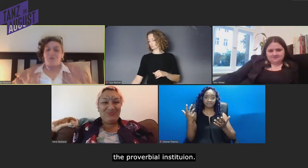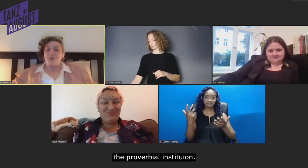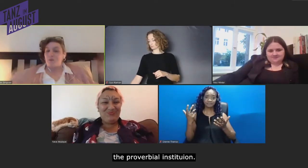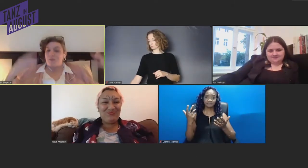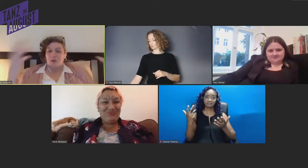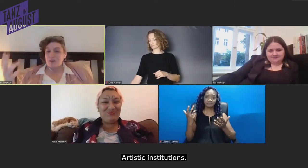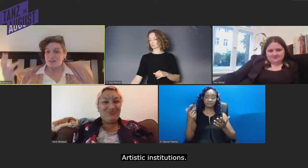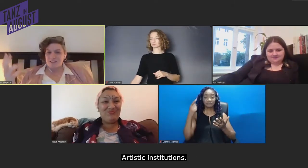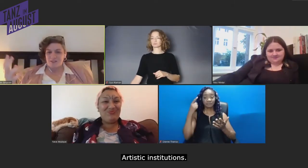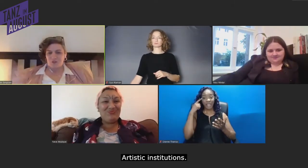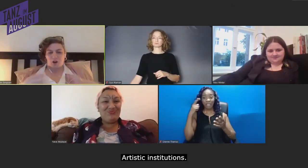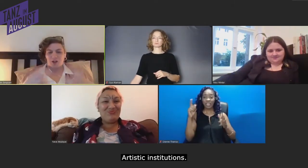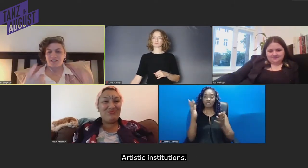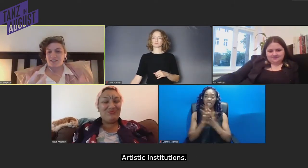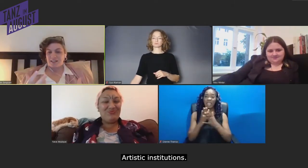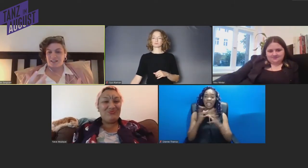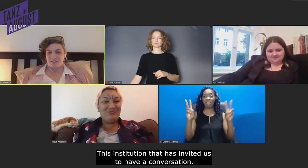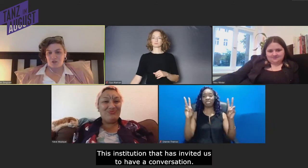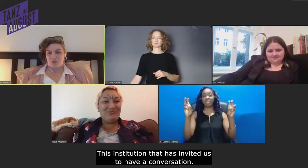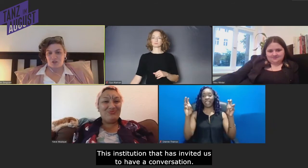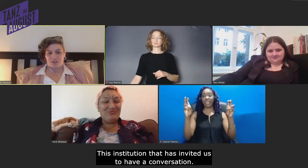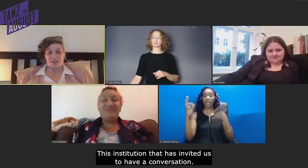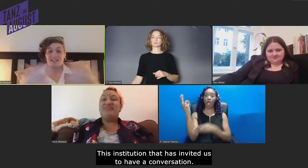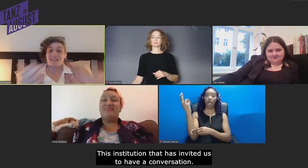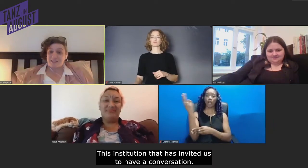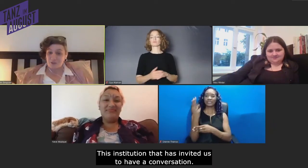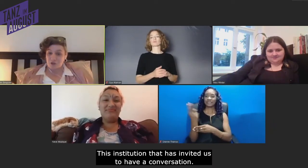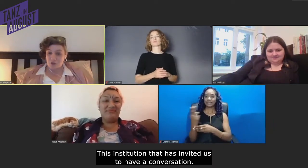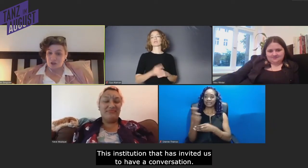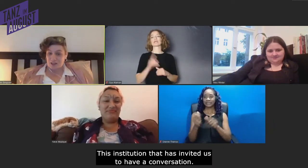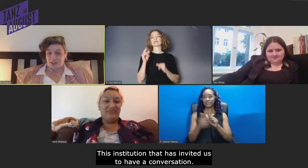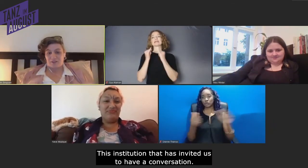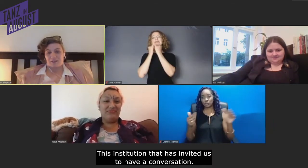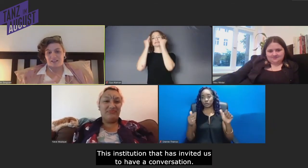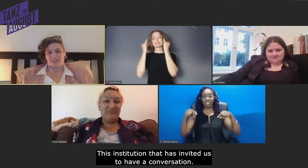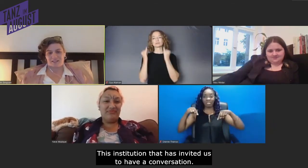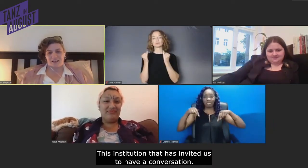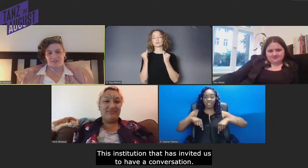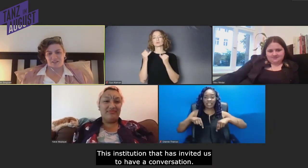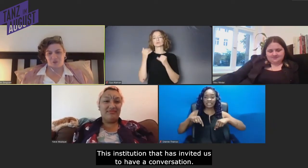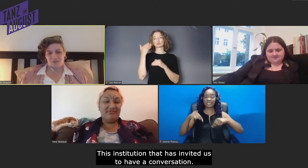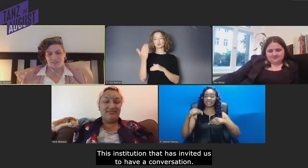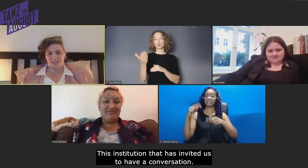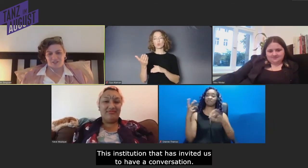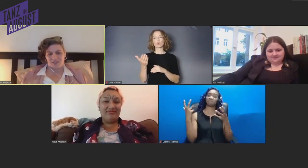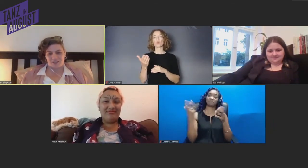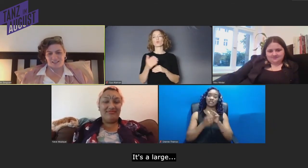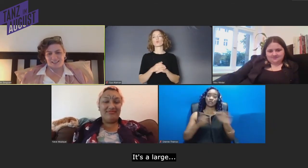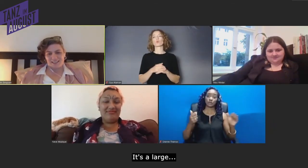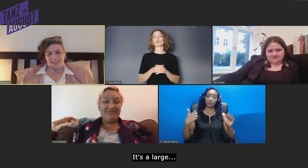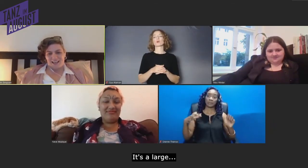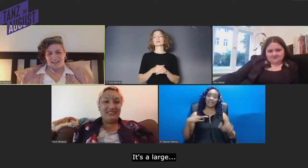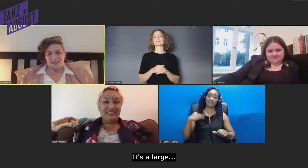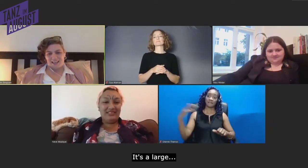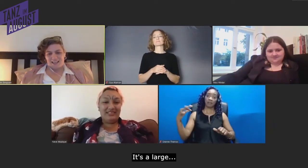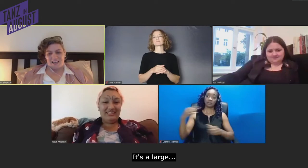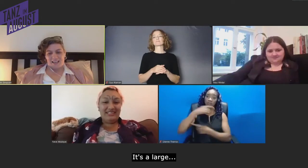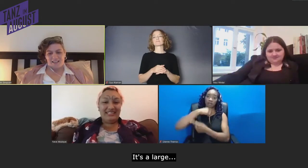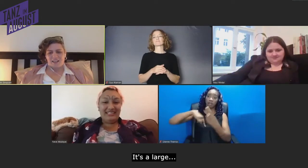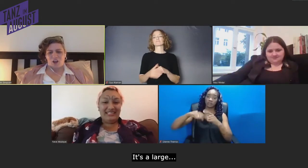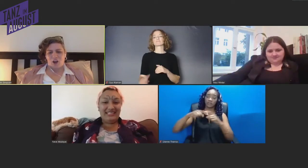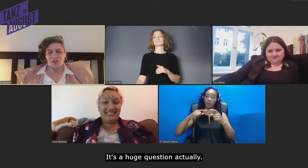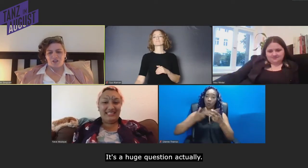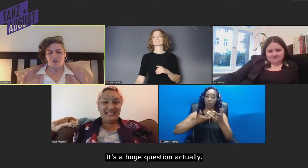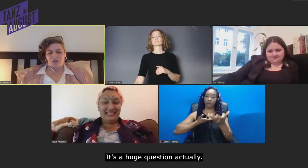the proverbial institution, artistic institutions, this institution that have invited us to have this conversation. I think, yeah, it's